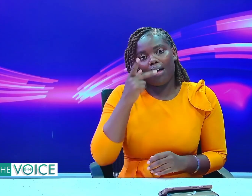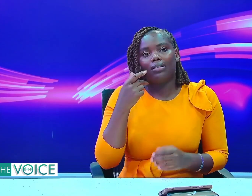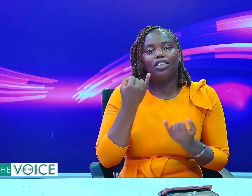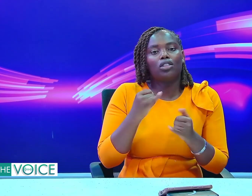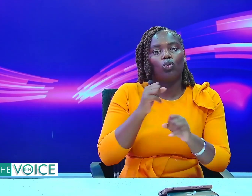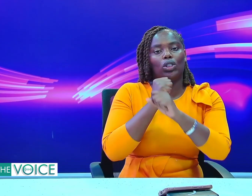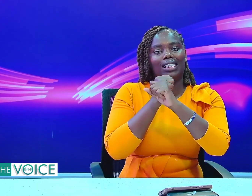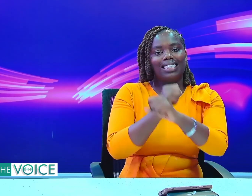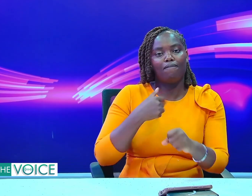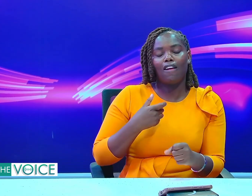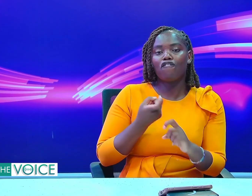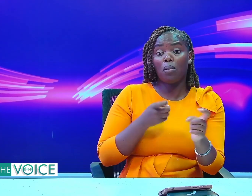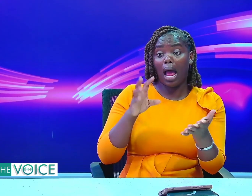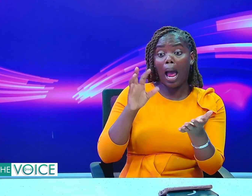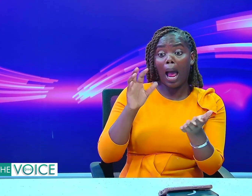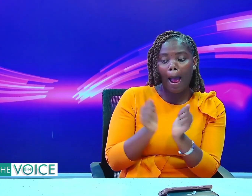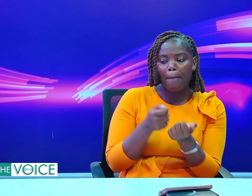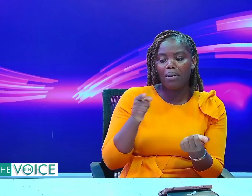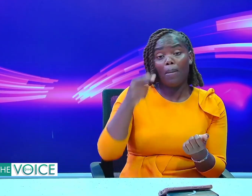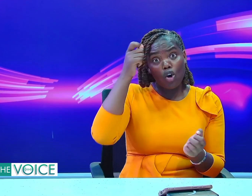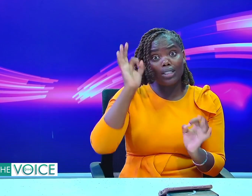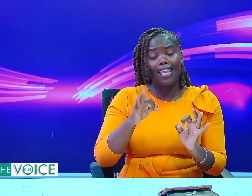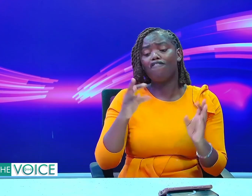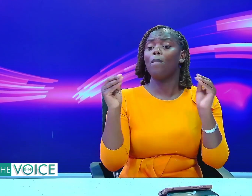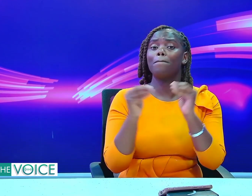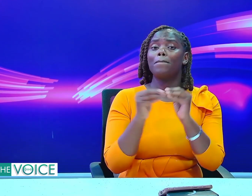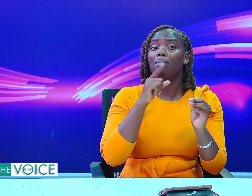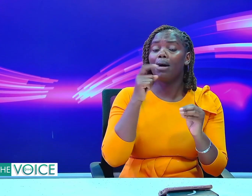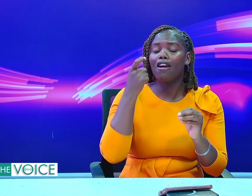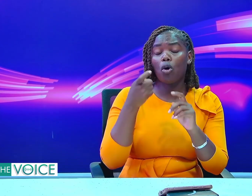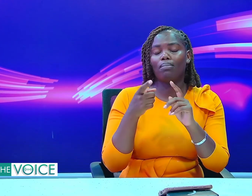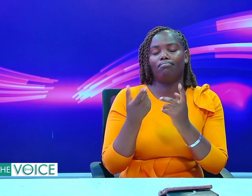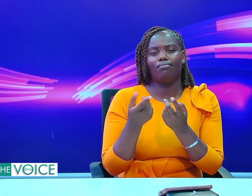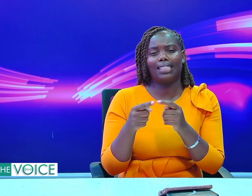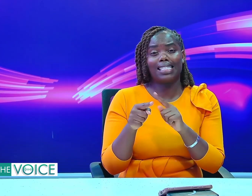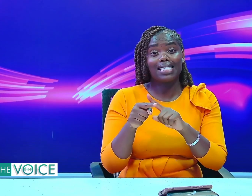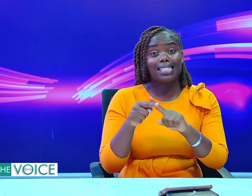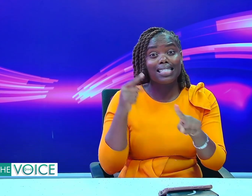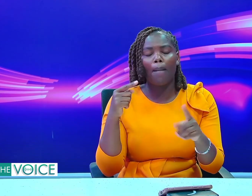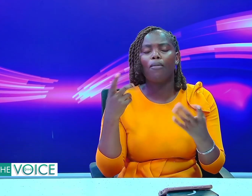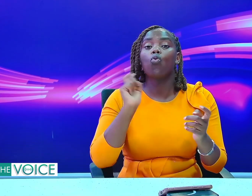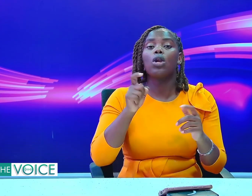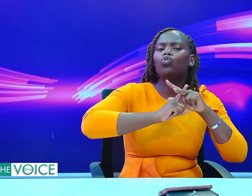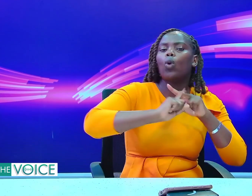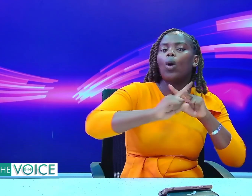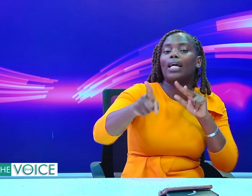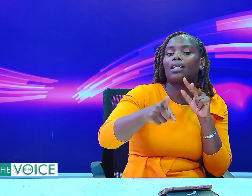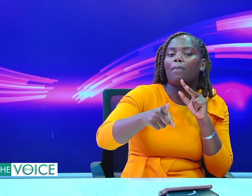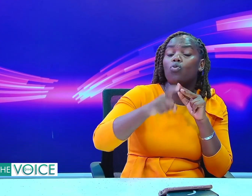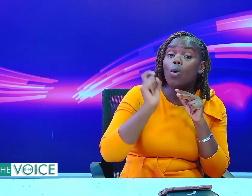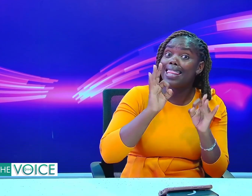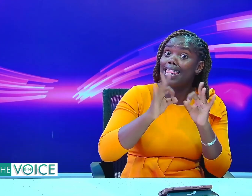was. But now it's coming to light that these cases kind of were happening, because they were saying if the